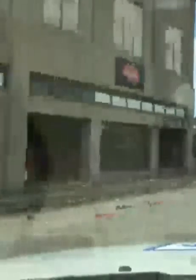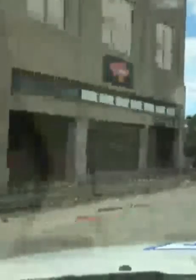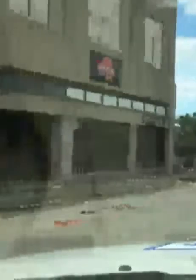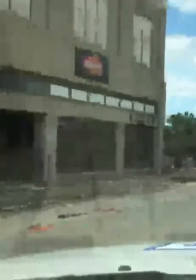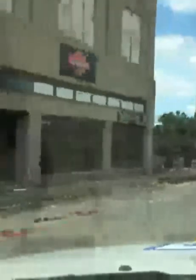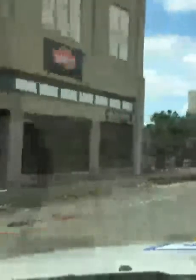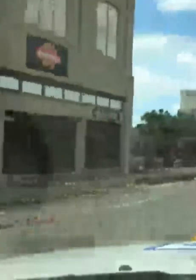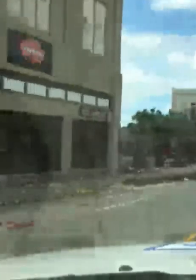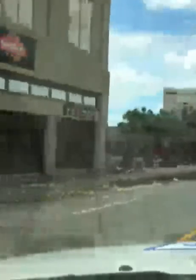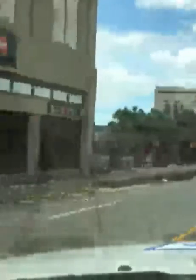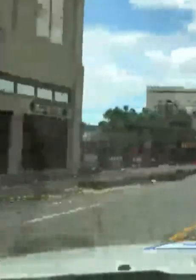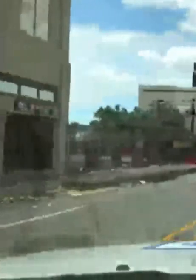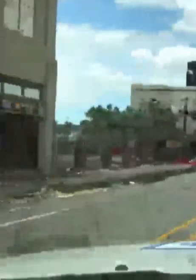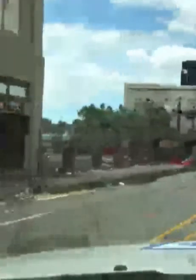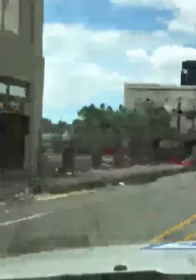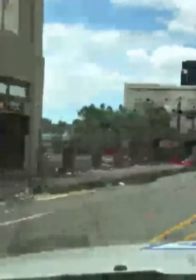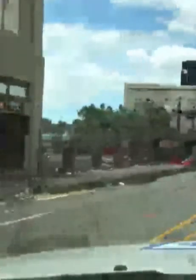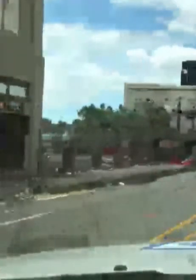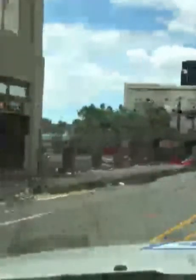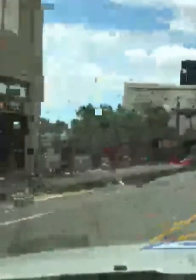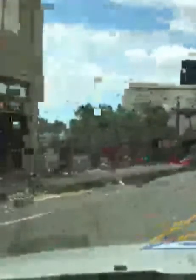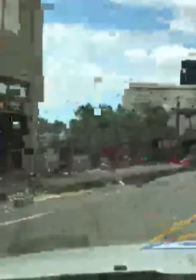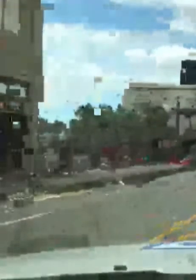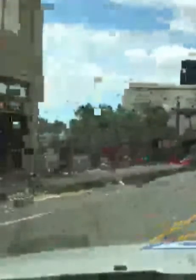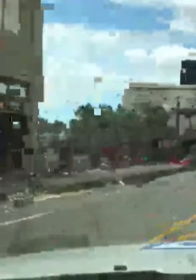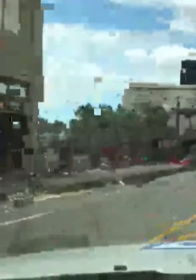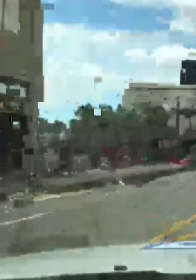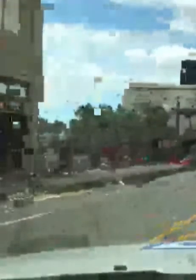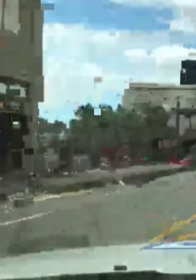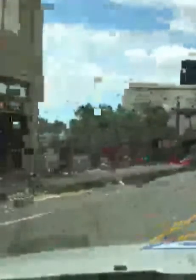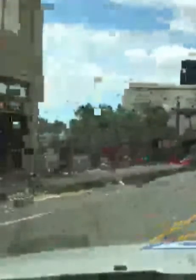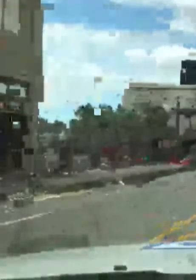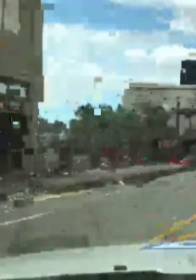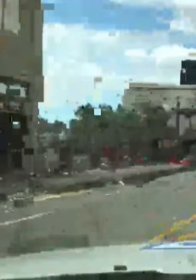the Panorama Music House.